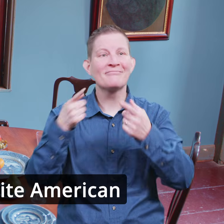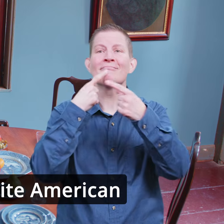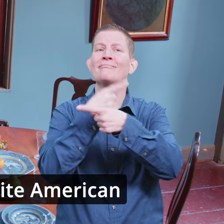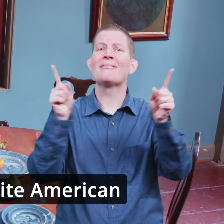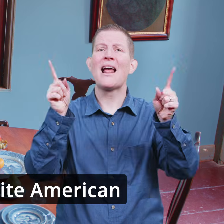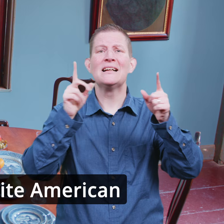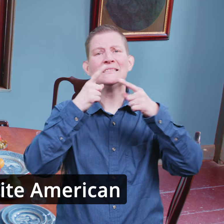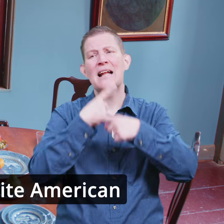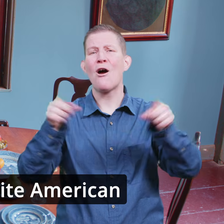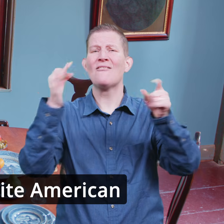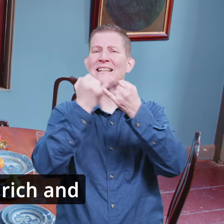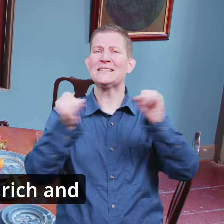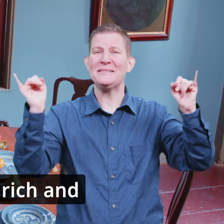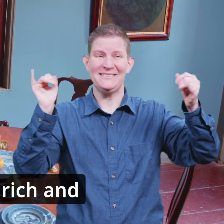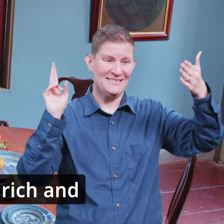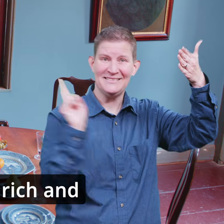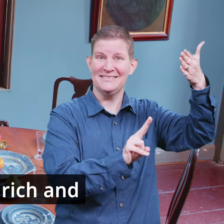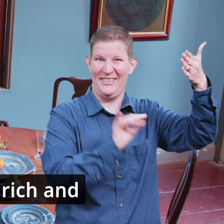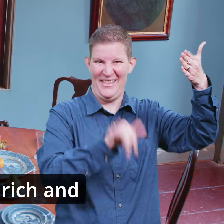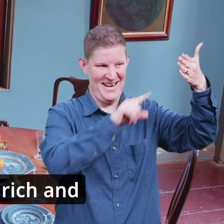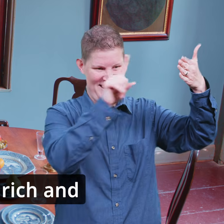Declaration of Independence is a favorite American story.